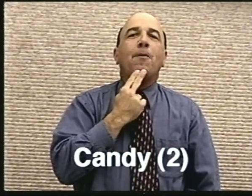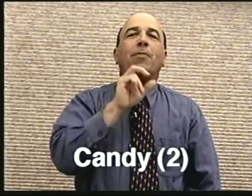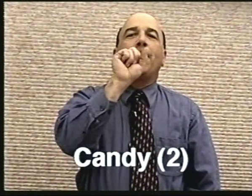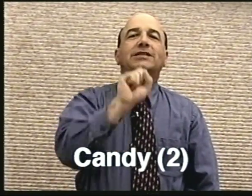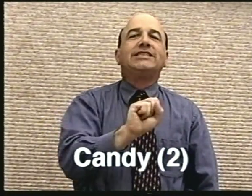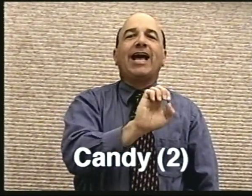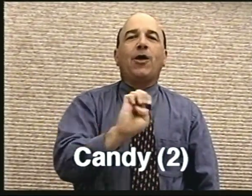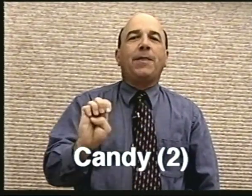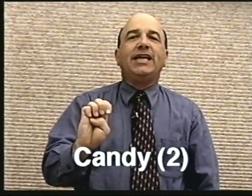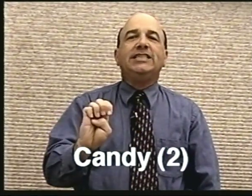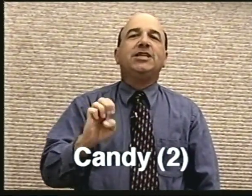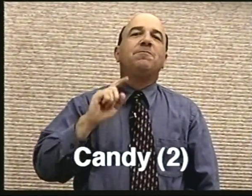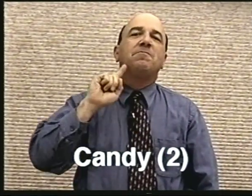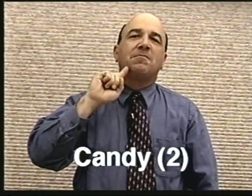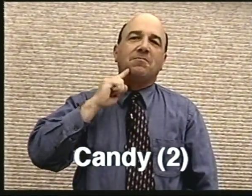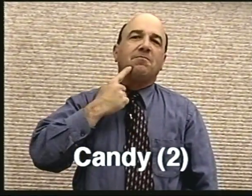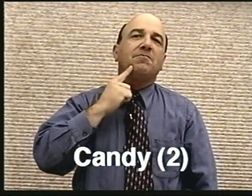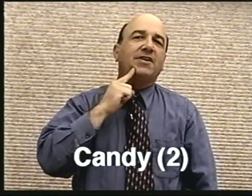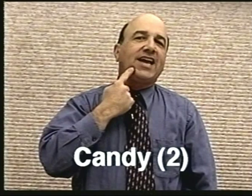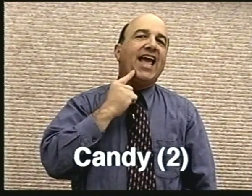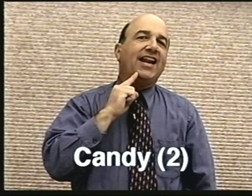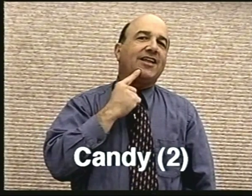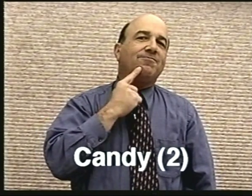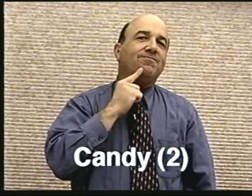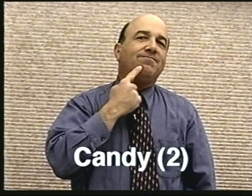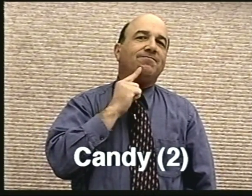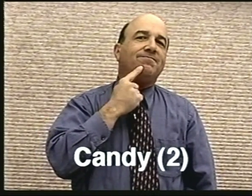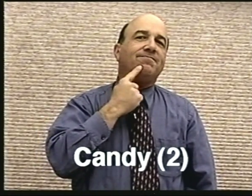but in the South eat candy.